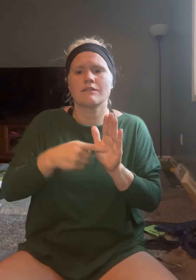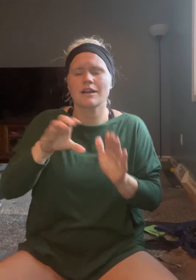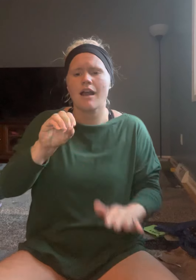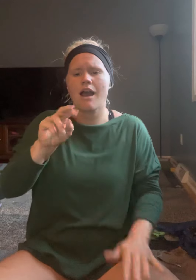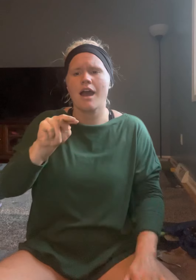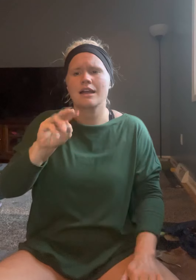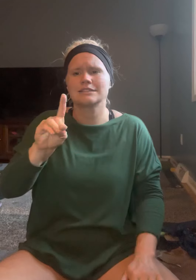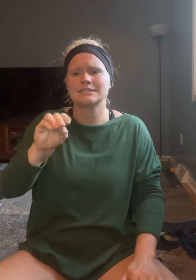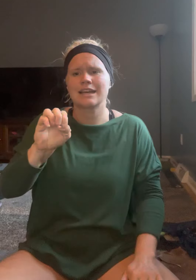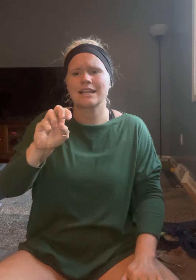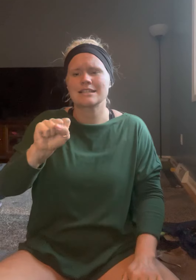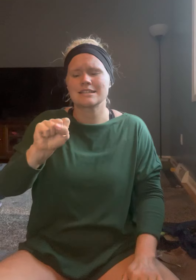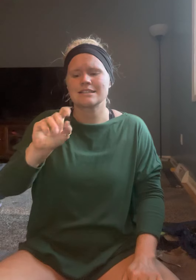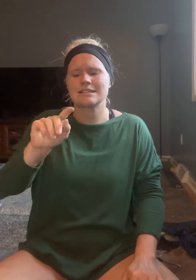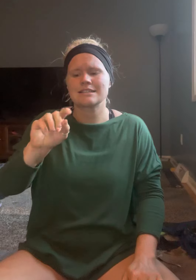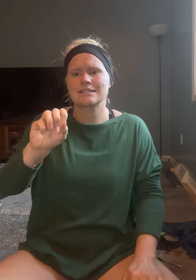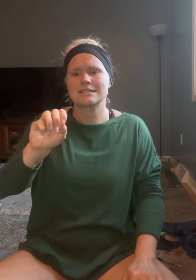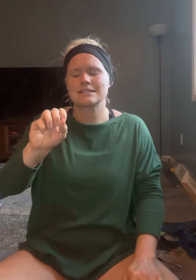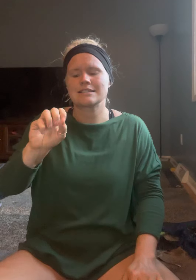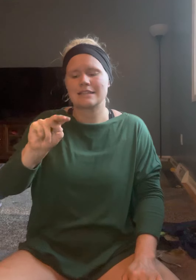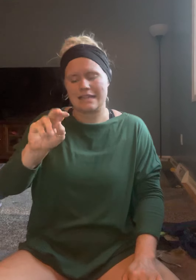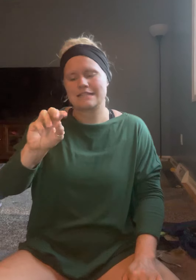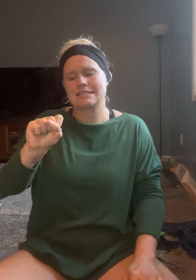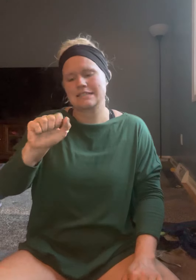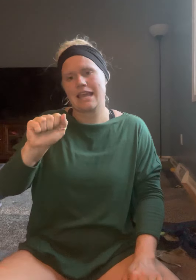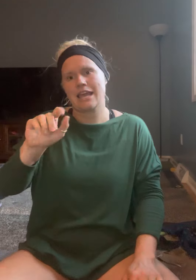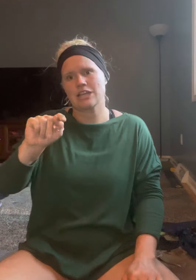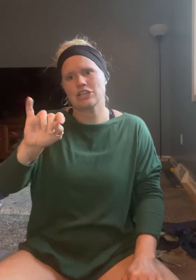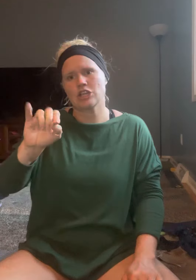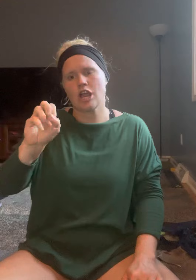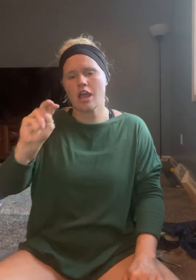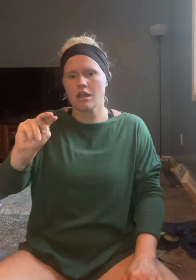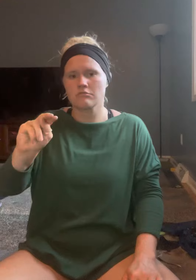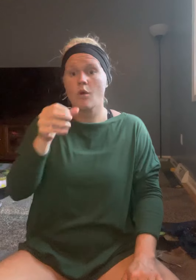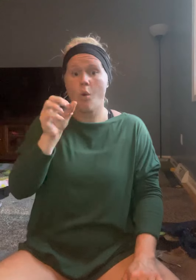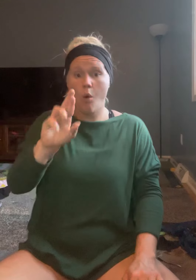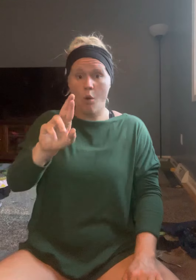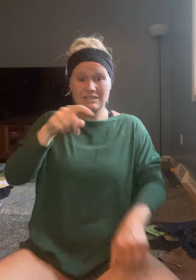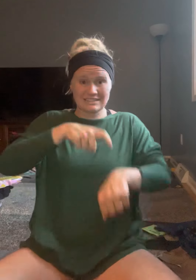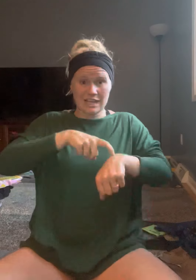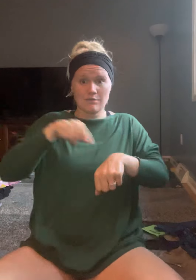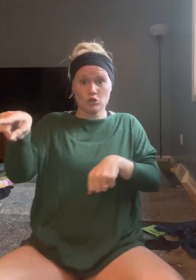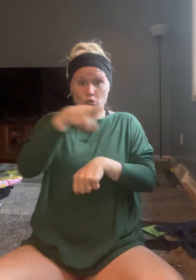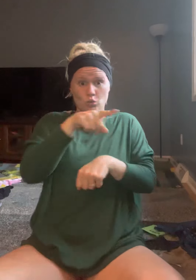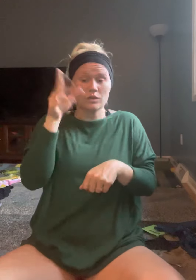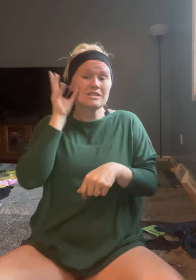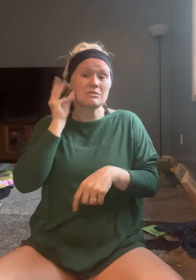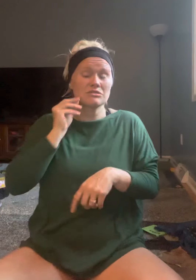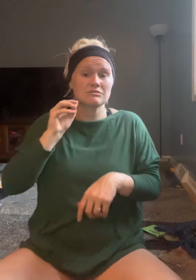Or some time when they've experienced what they thought was condensation? Curtis? Like dew,